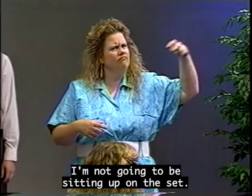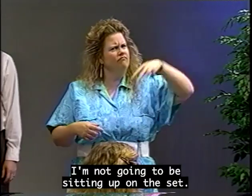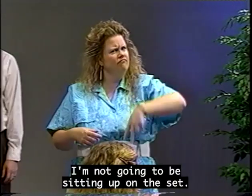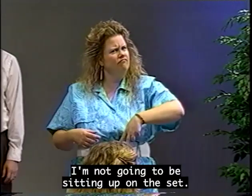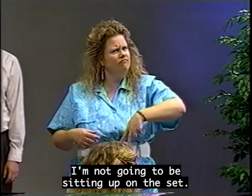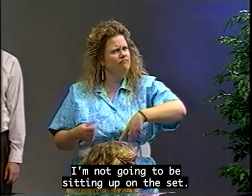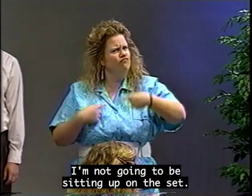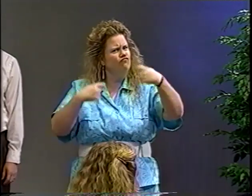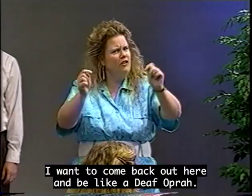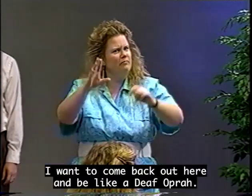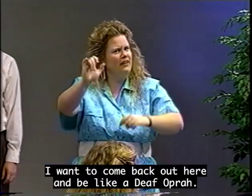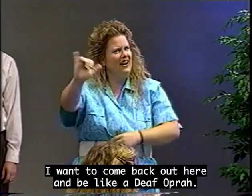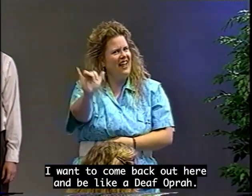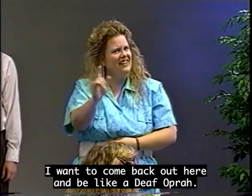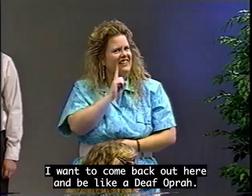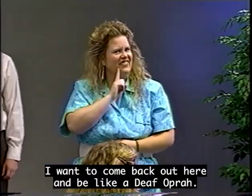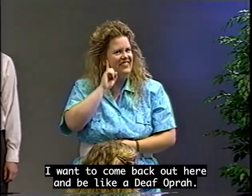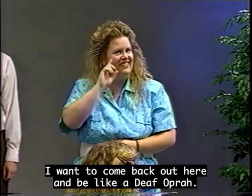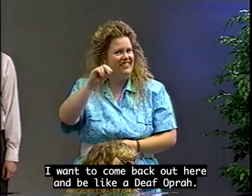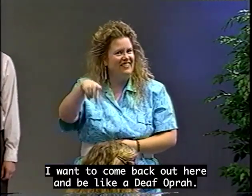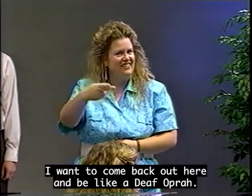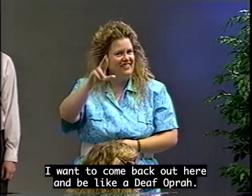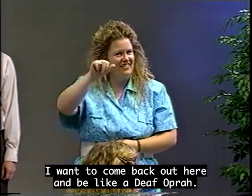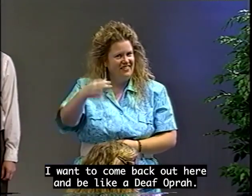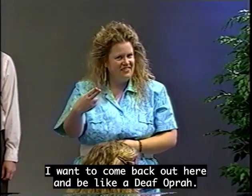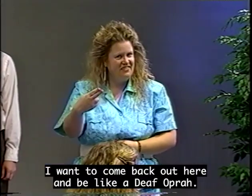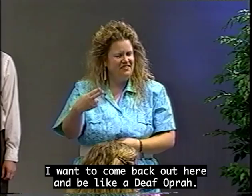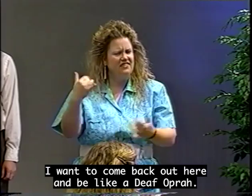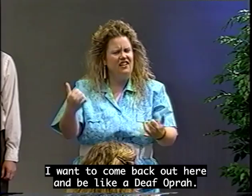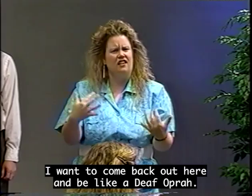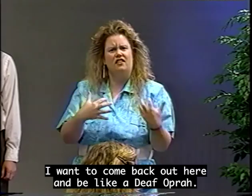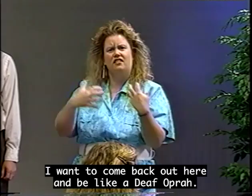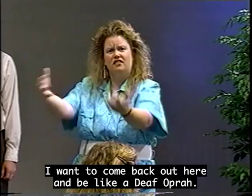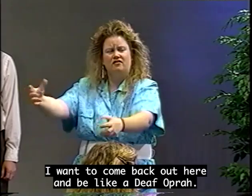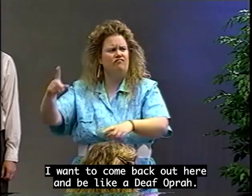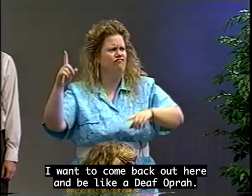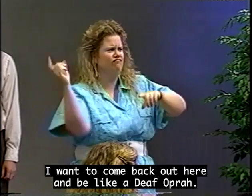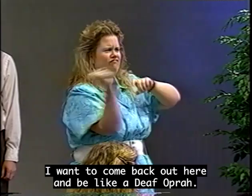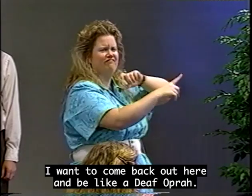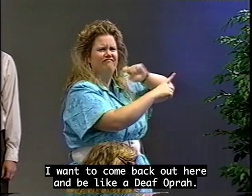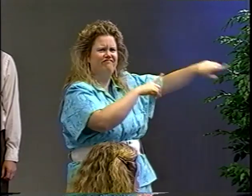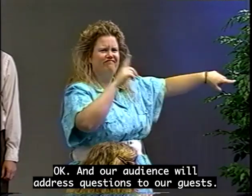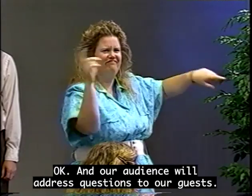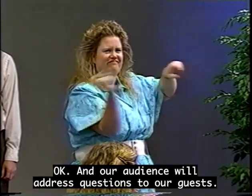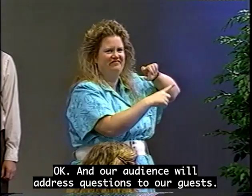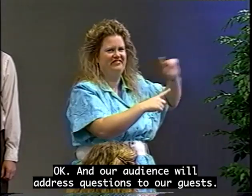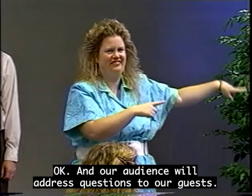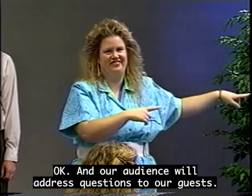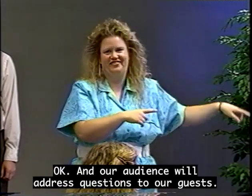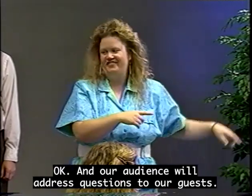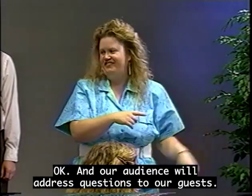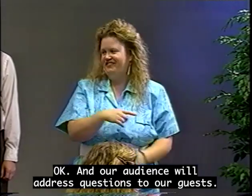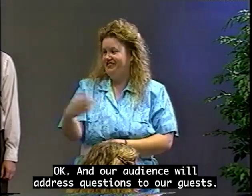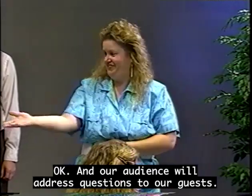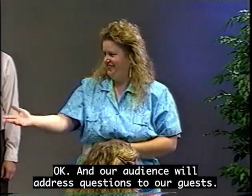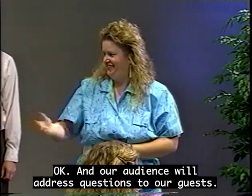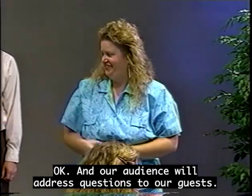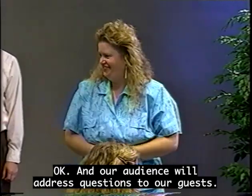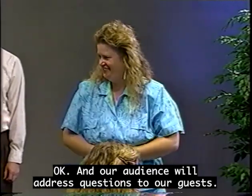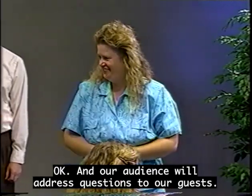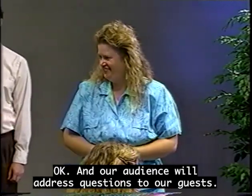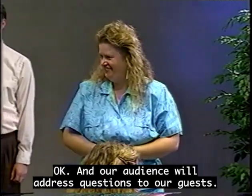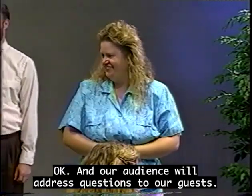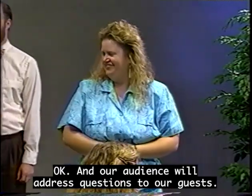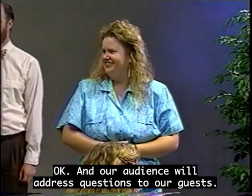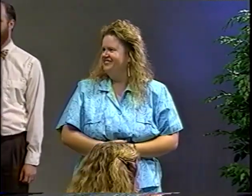I'm not going to be sitting up on the set. I want to come back out here and be like a deaf Oprah. Okay, and our audience will address